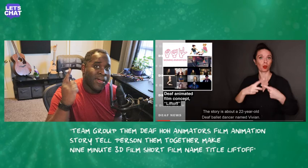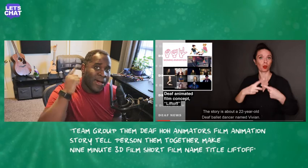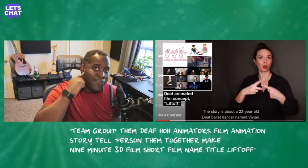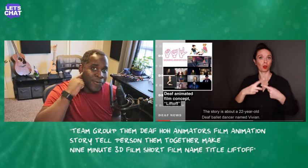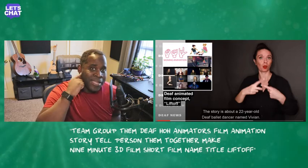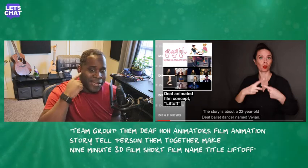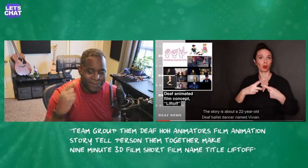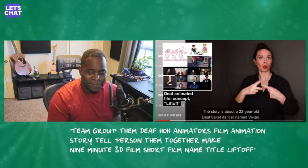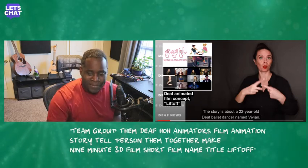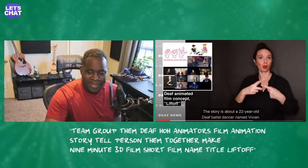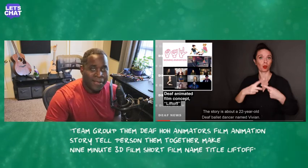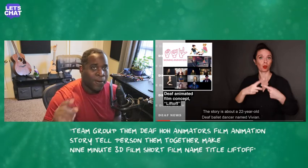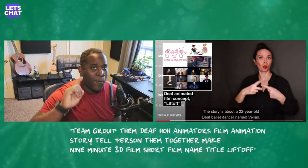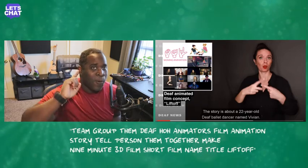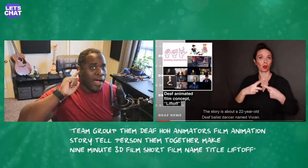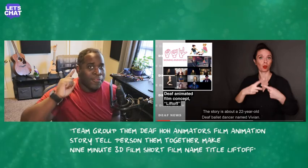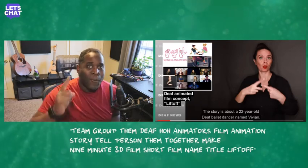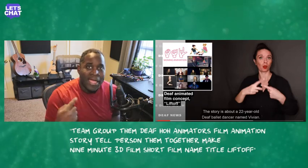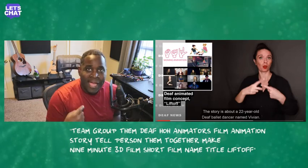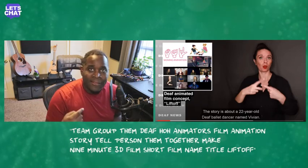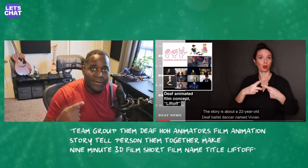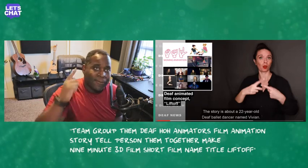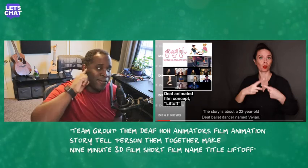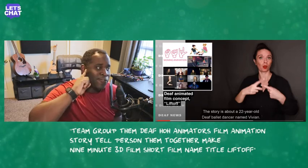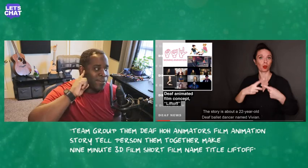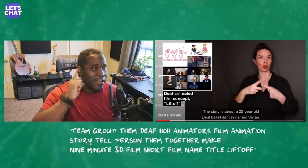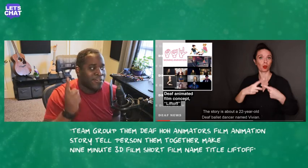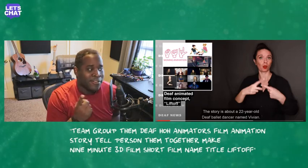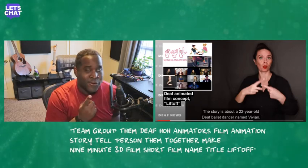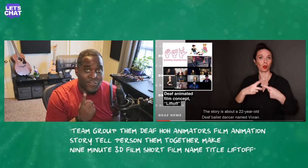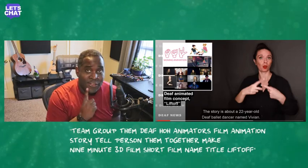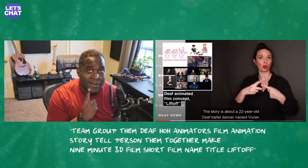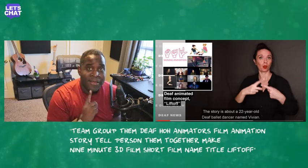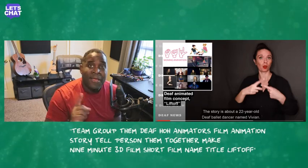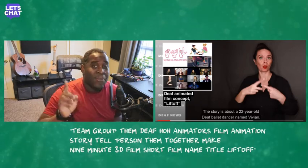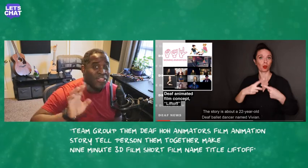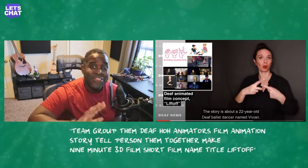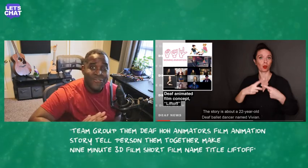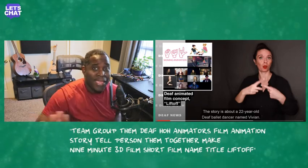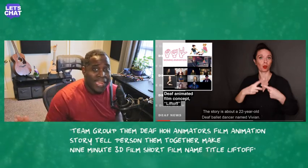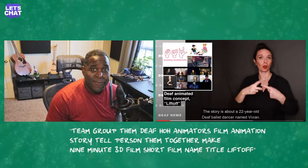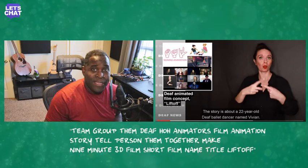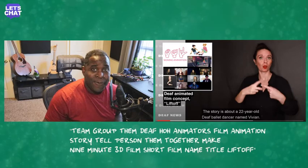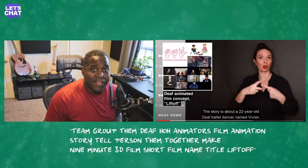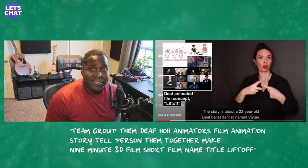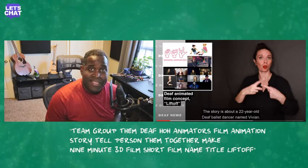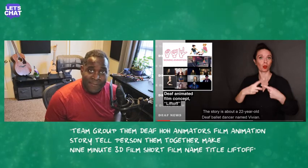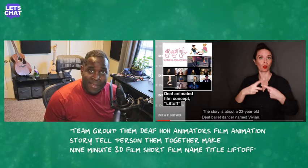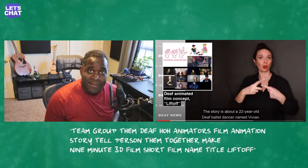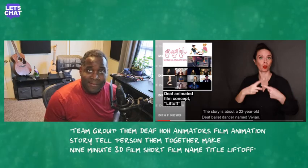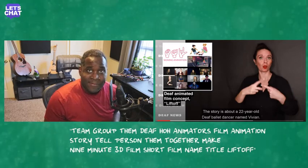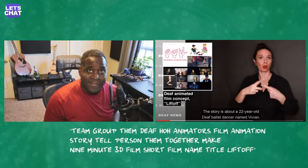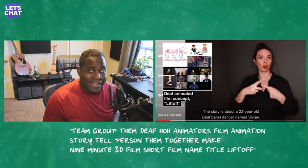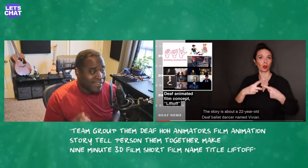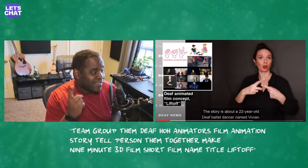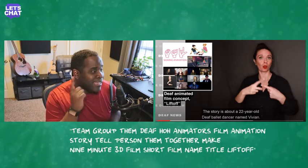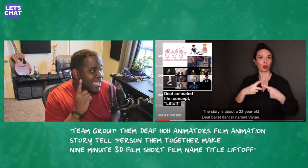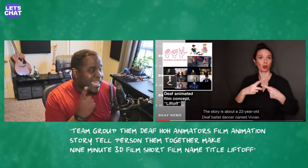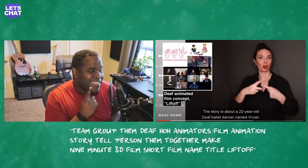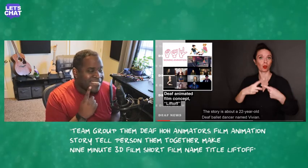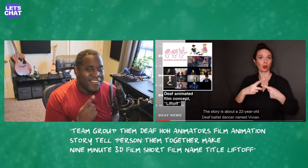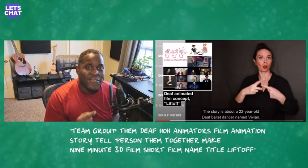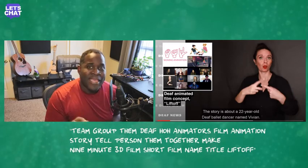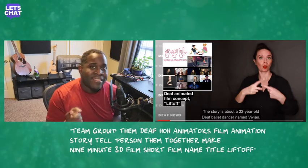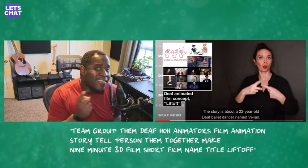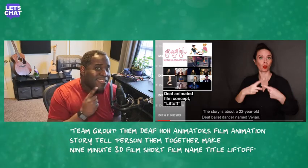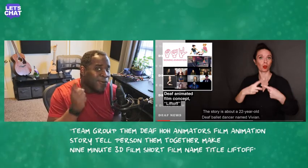chin up to her ear. The way I learned it was from ear to your chin, but you can do it any way you want. Different people have different styles.